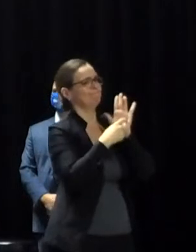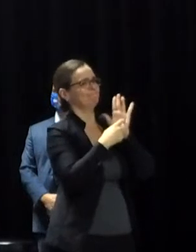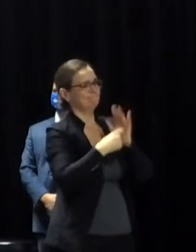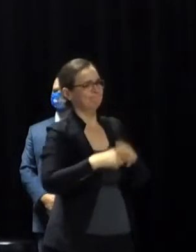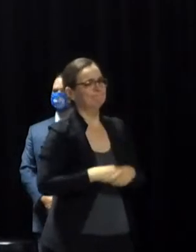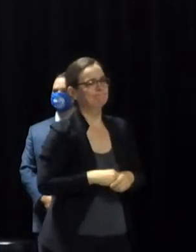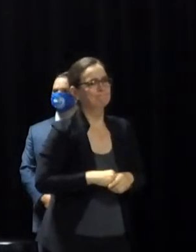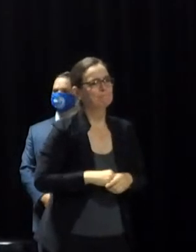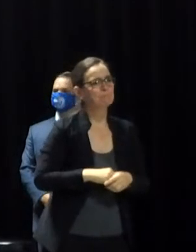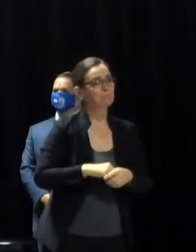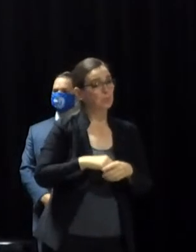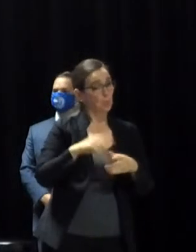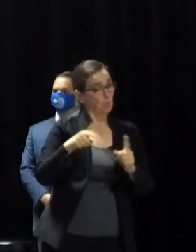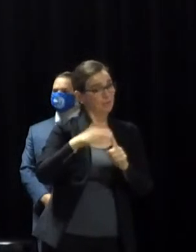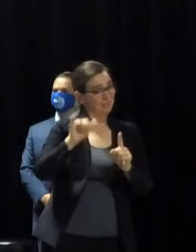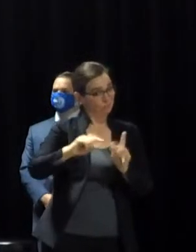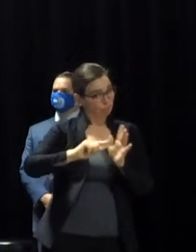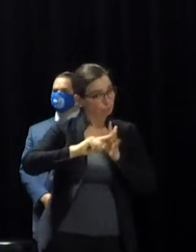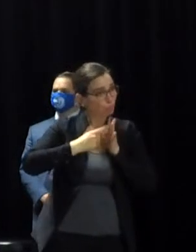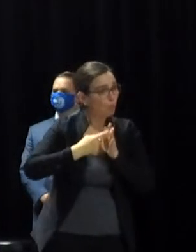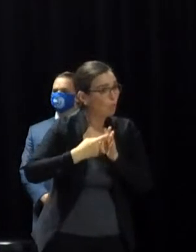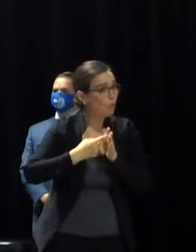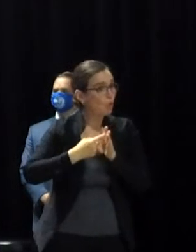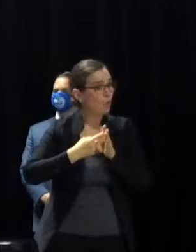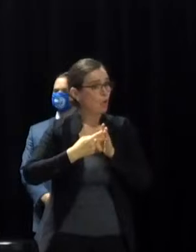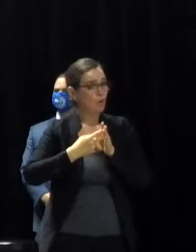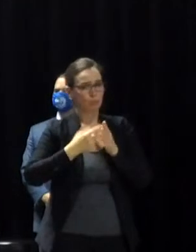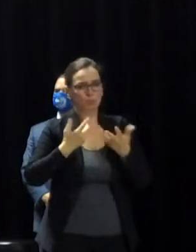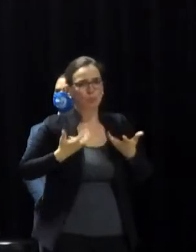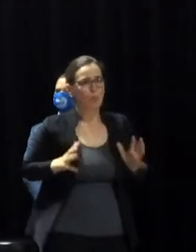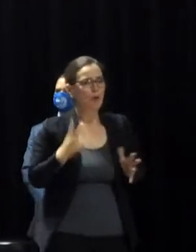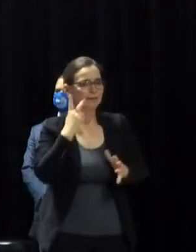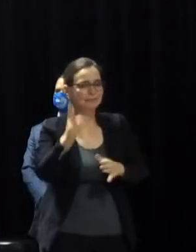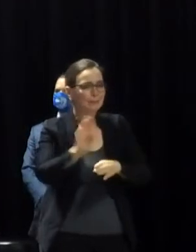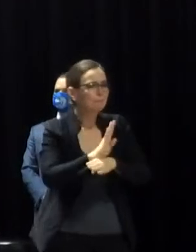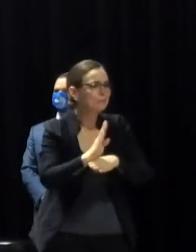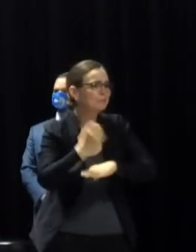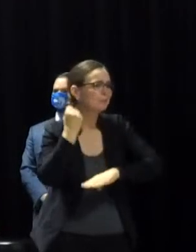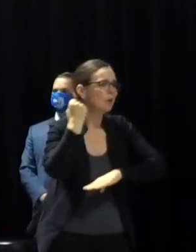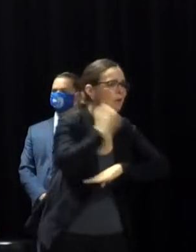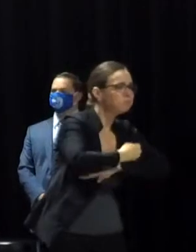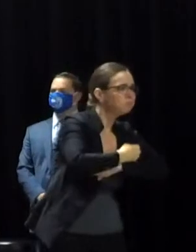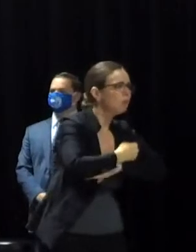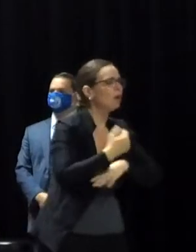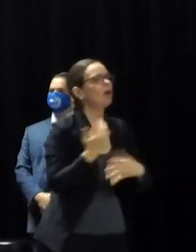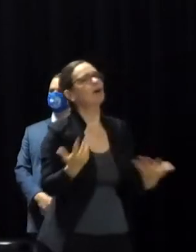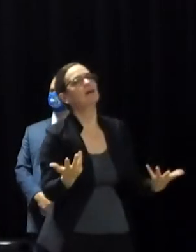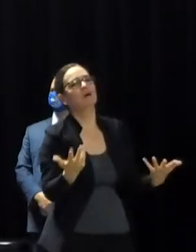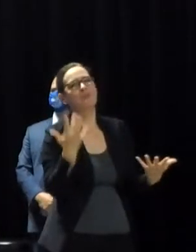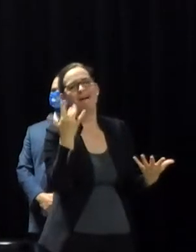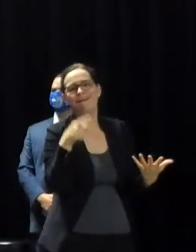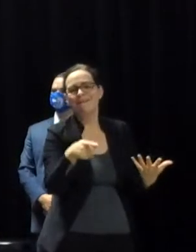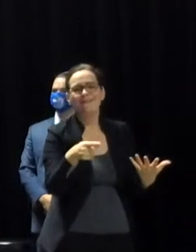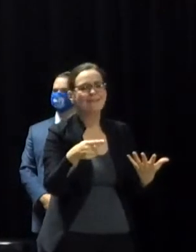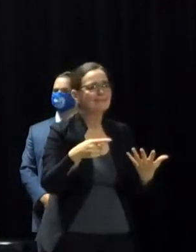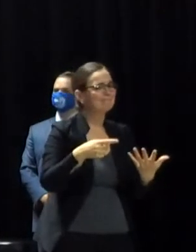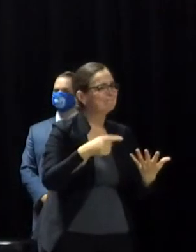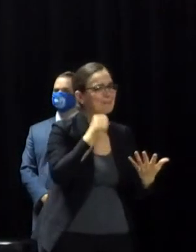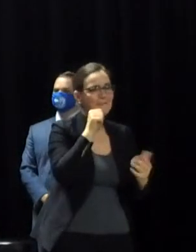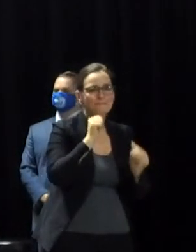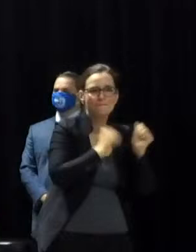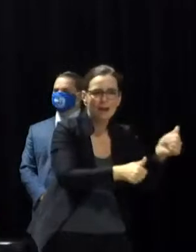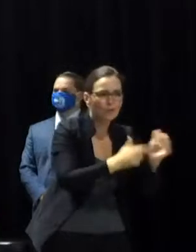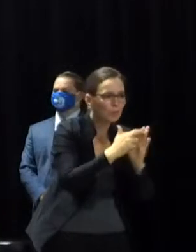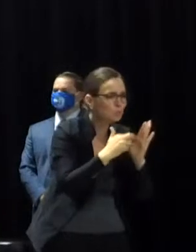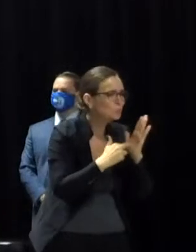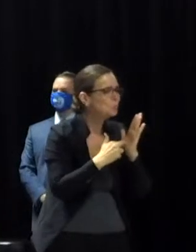the county was closed to a great extent, and this was throughout the New York State. Our work was a